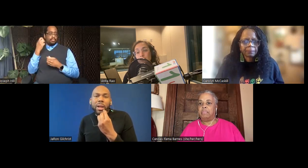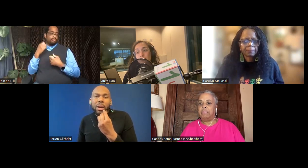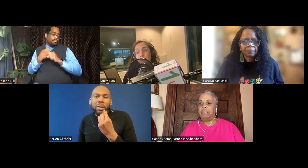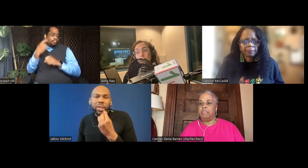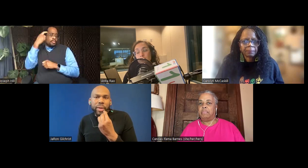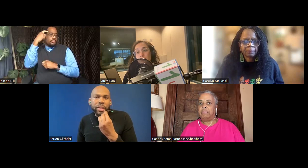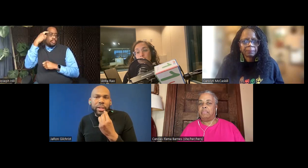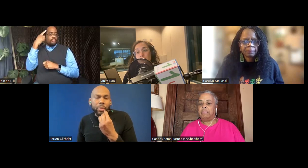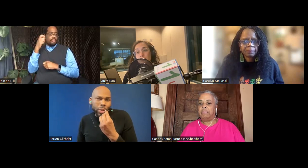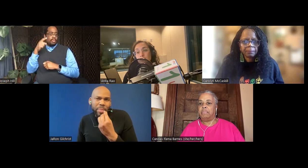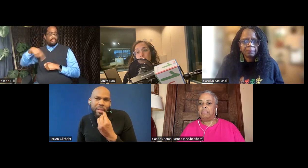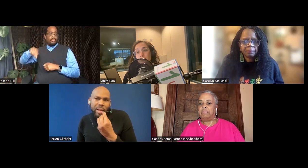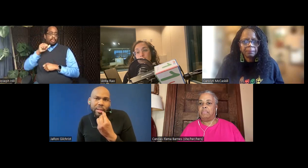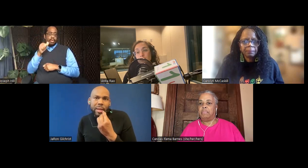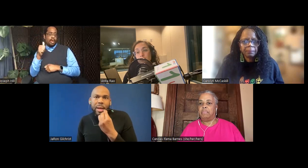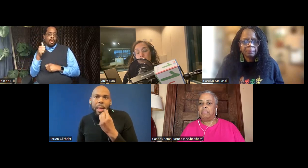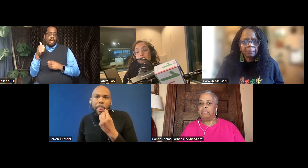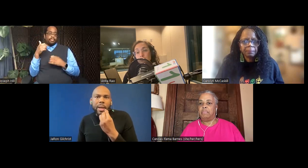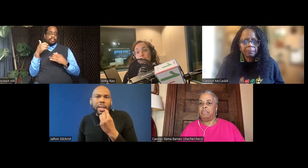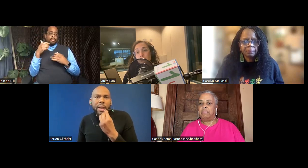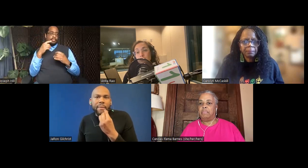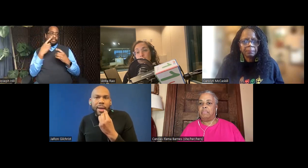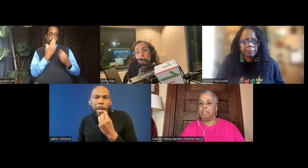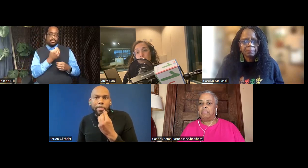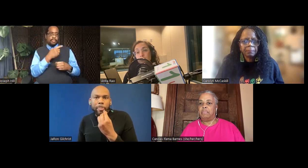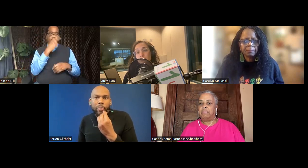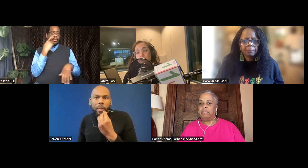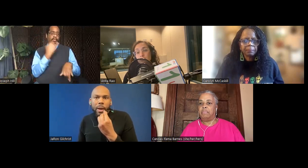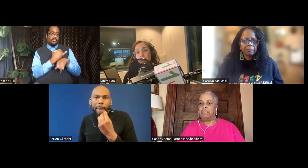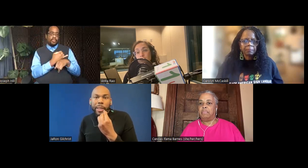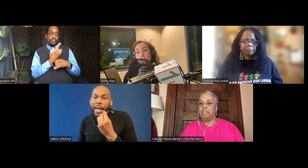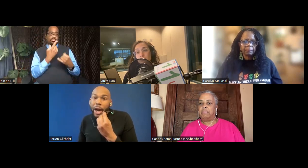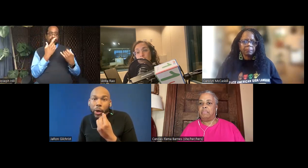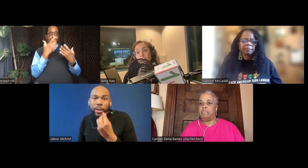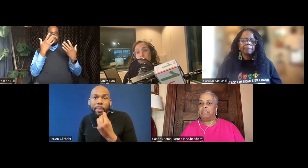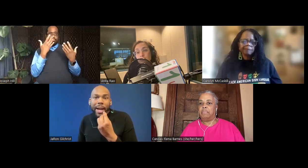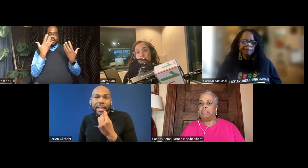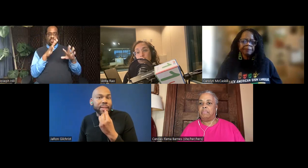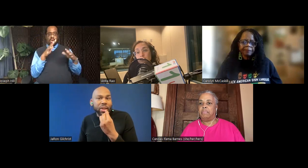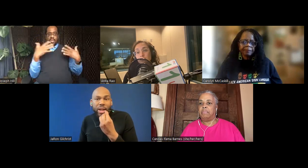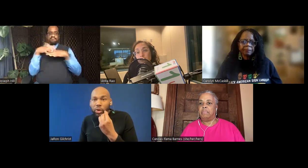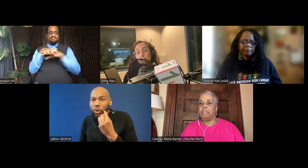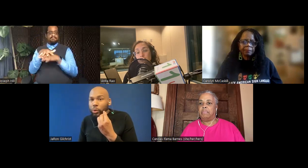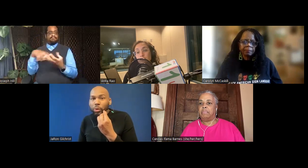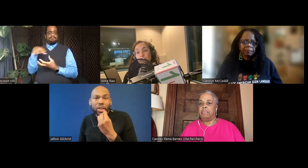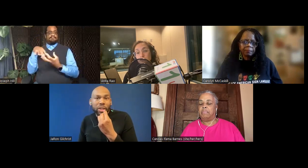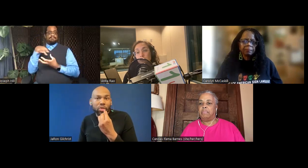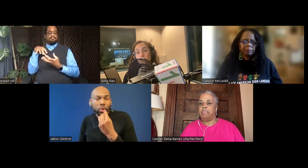that's typically with the younger generation, which makes sense because a lot of them did not go to Black deaf segregated schools or residential